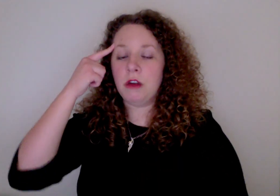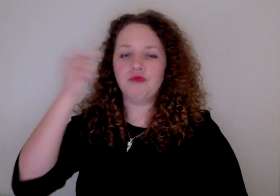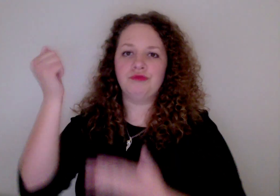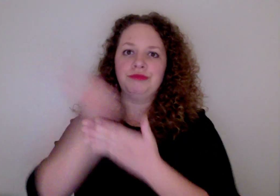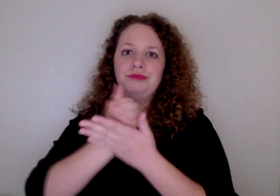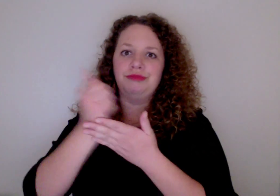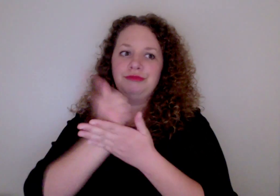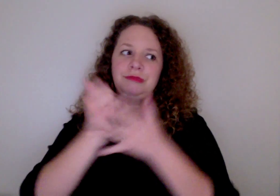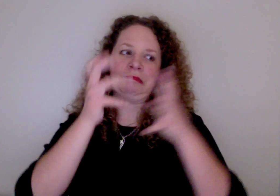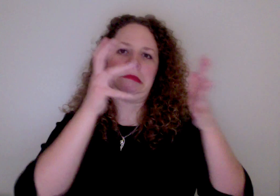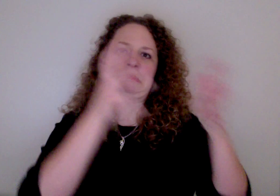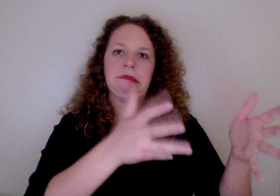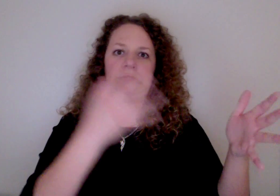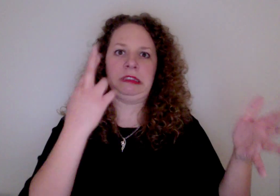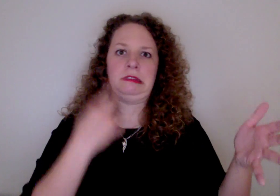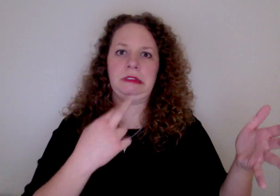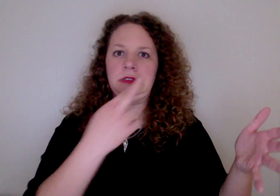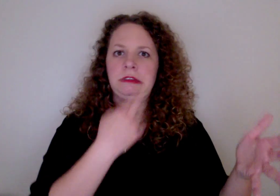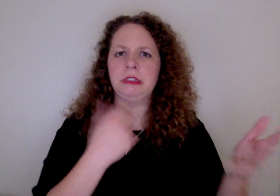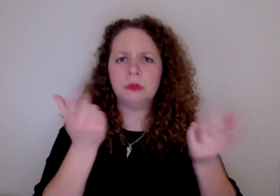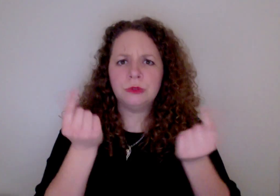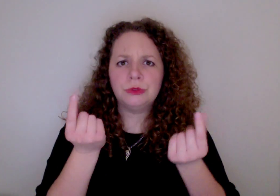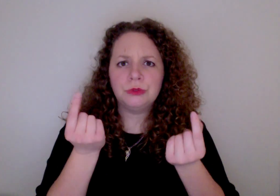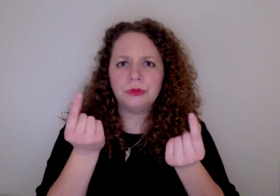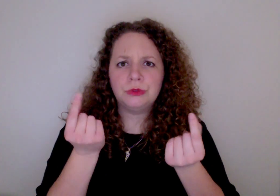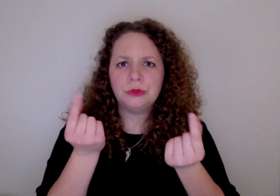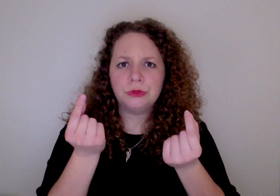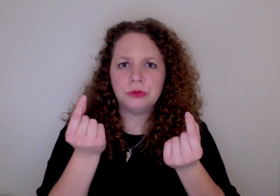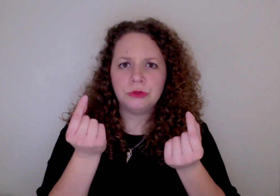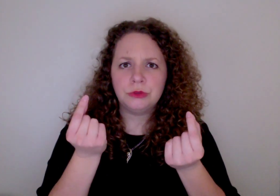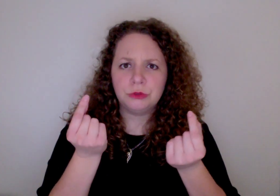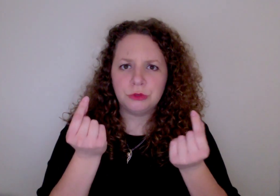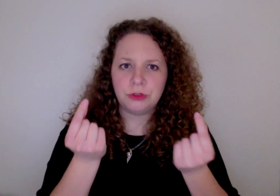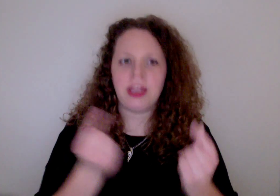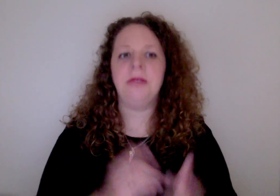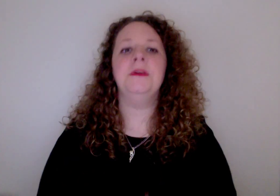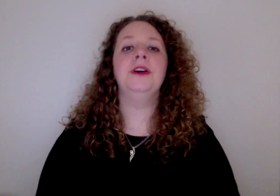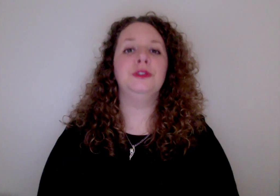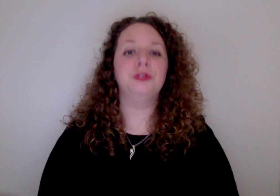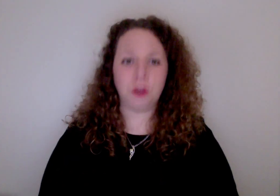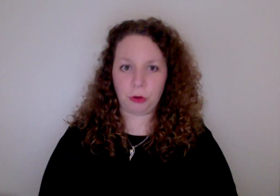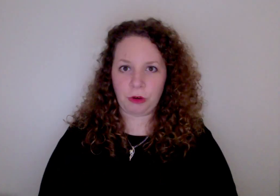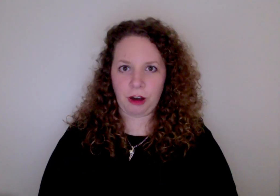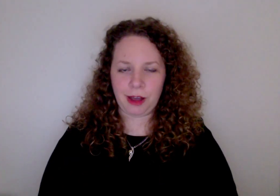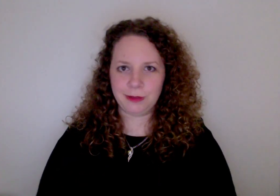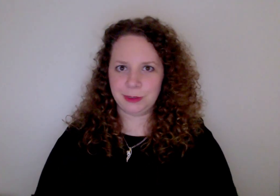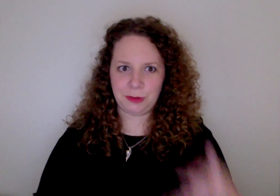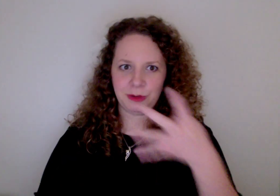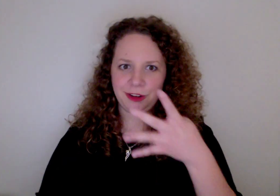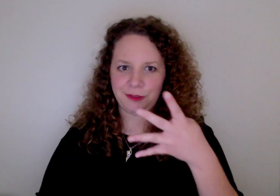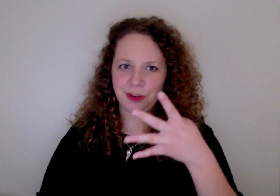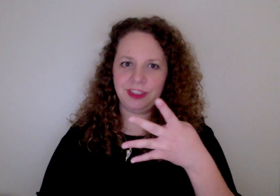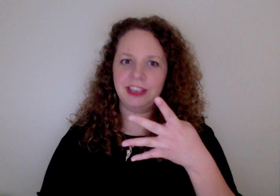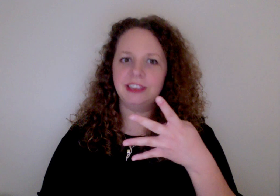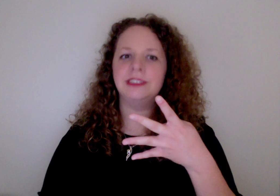Okay, So always remember your 4 things when